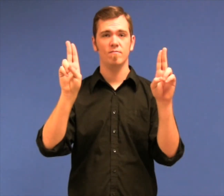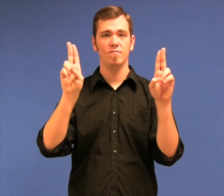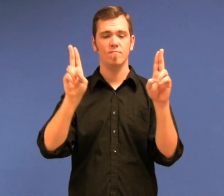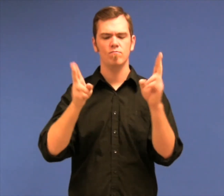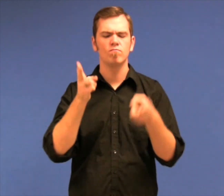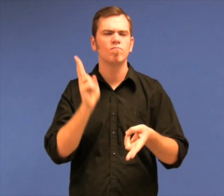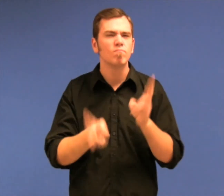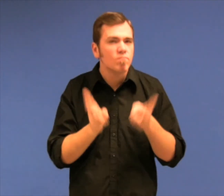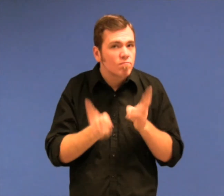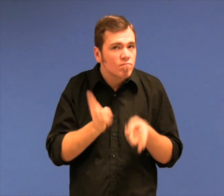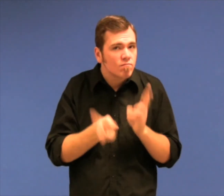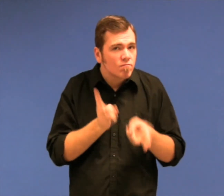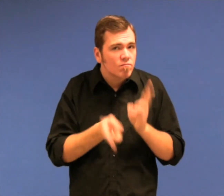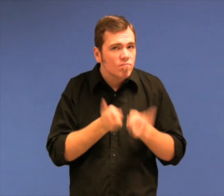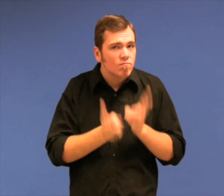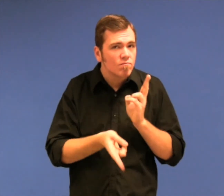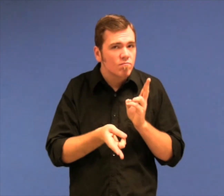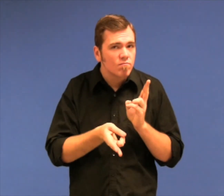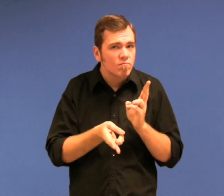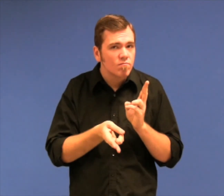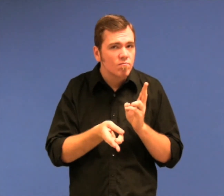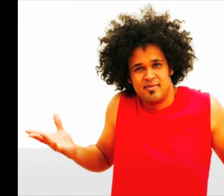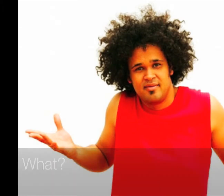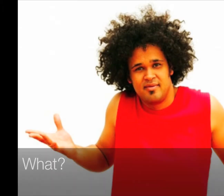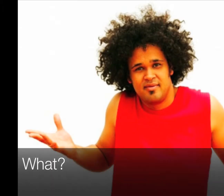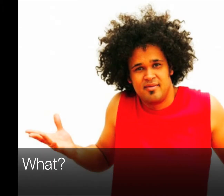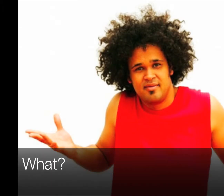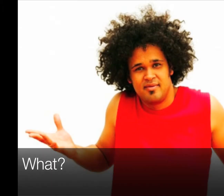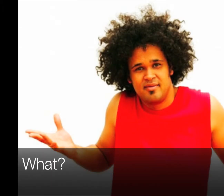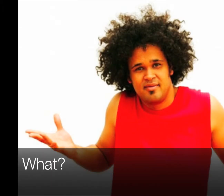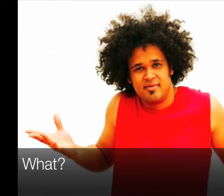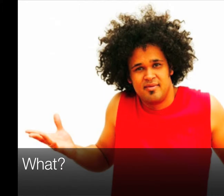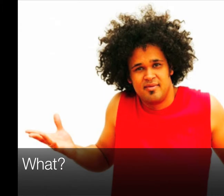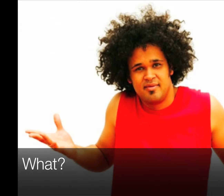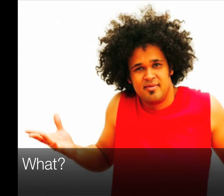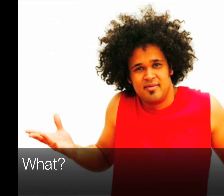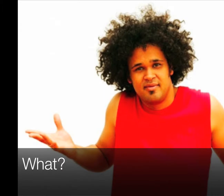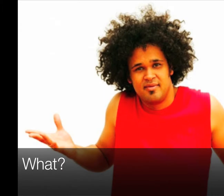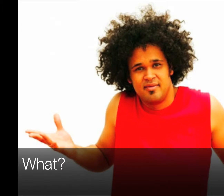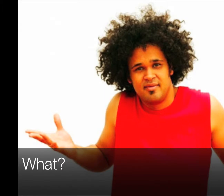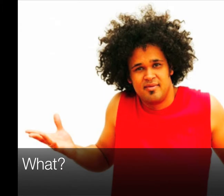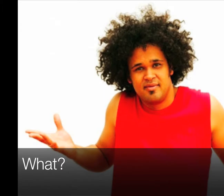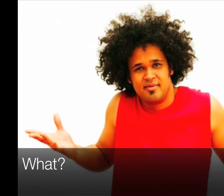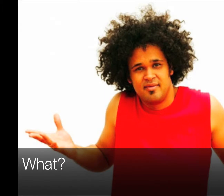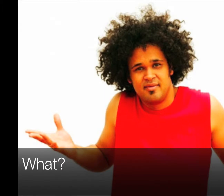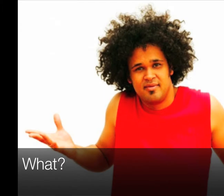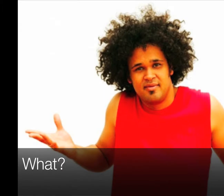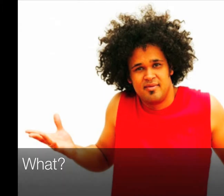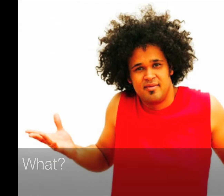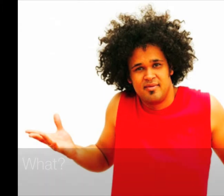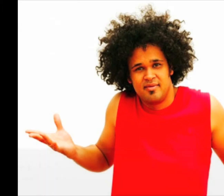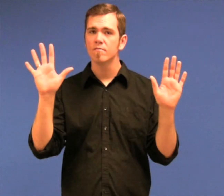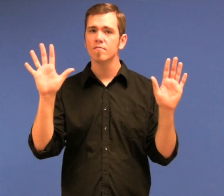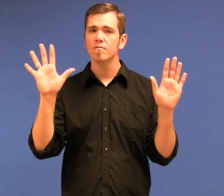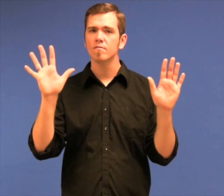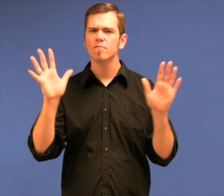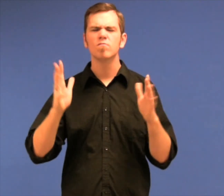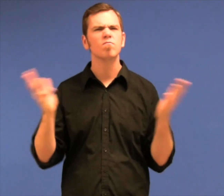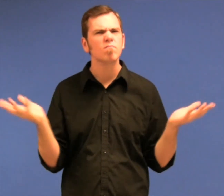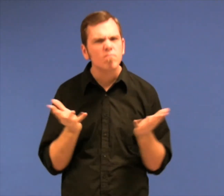Again, hurry. H hands. Now the first sign for what, it's more of an informal, but it's more common, is